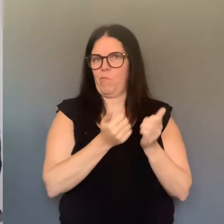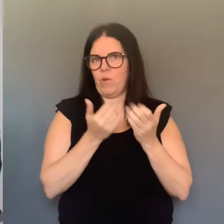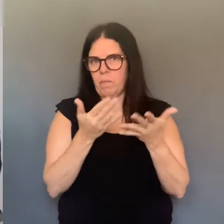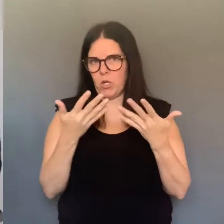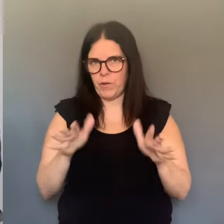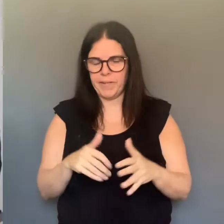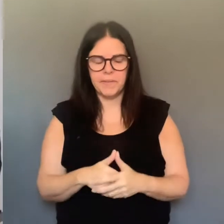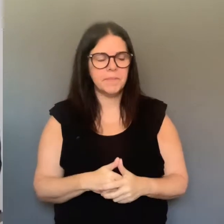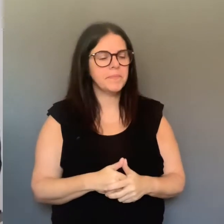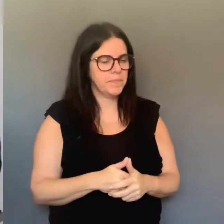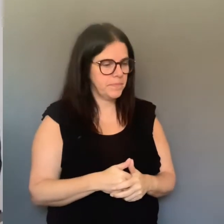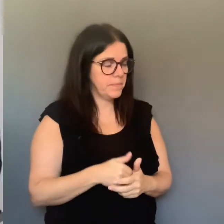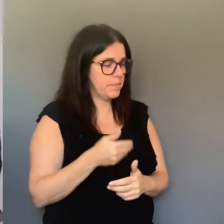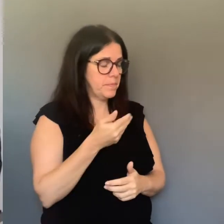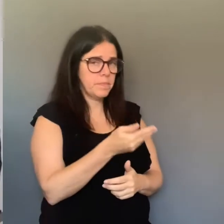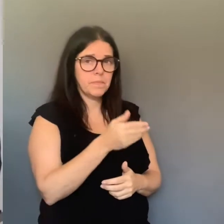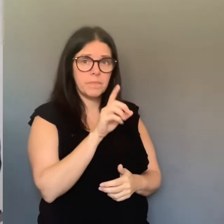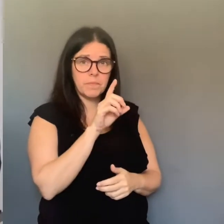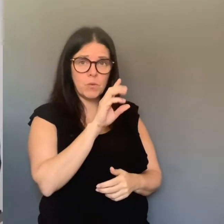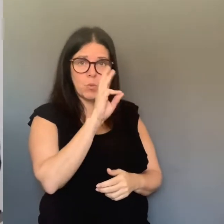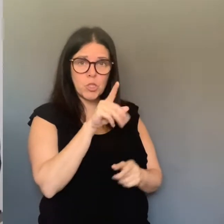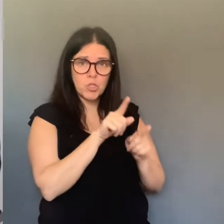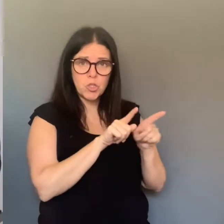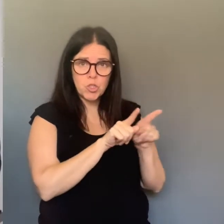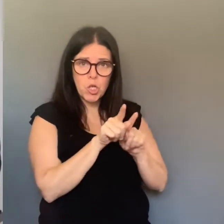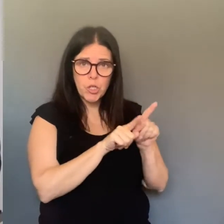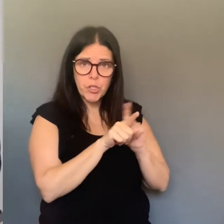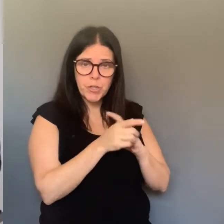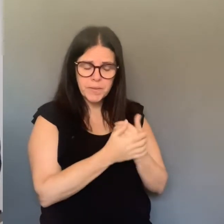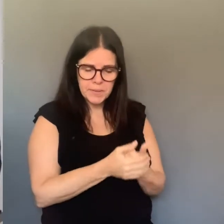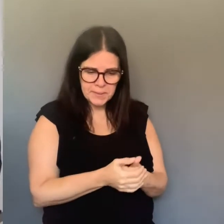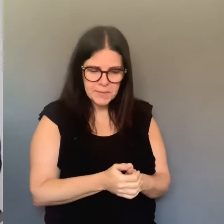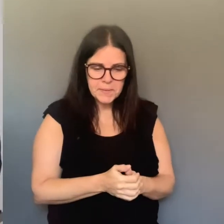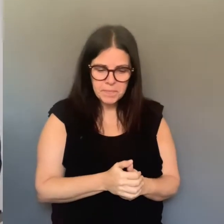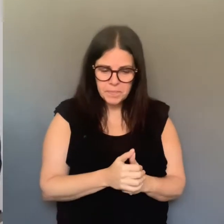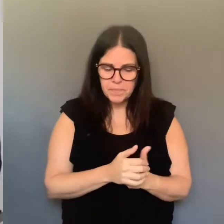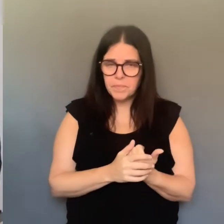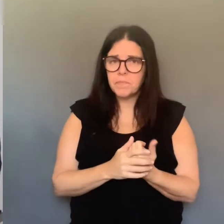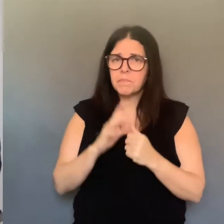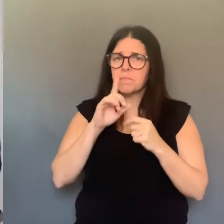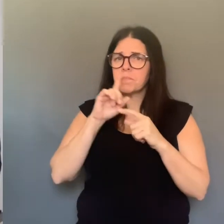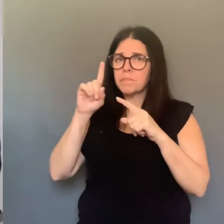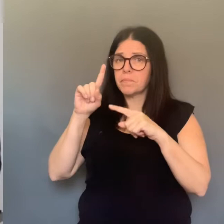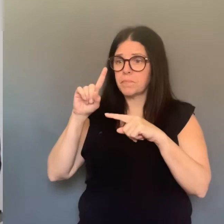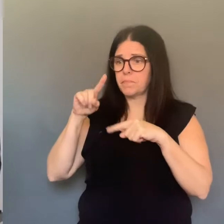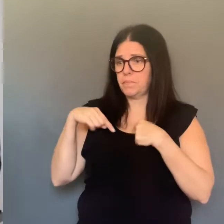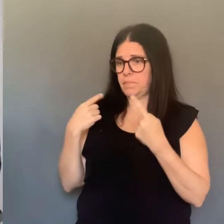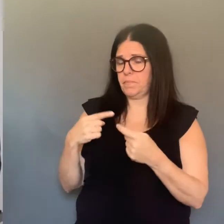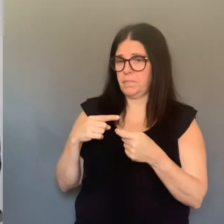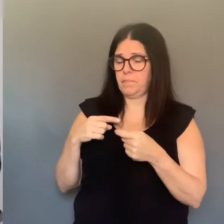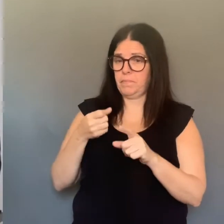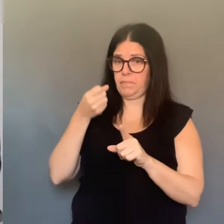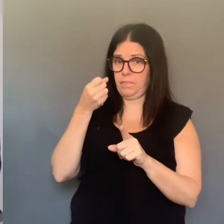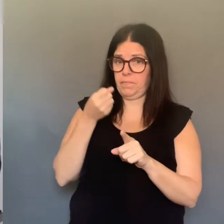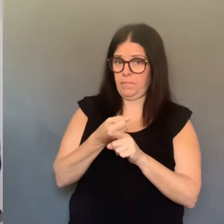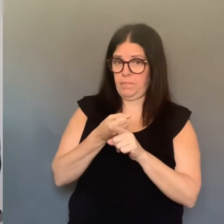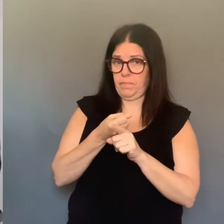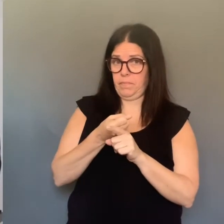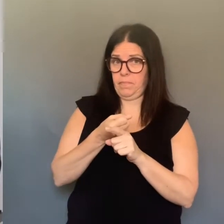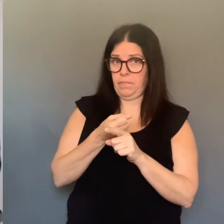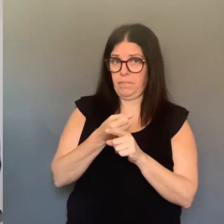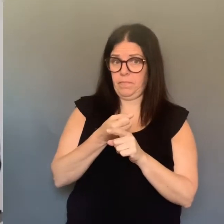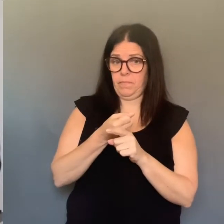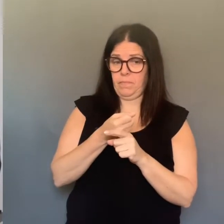Hi, Dr. Ahmed. You referred to these positive cases at long-term care homes as outbreaks. Is it only